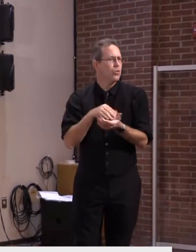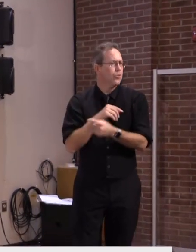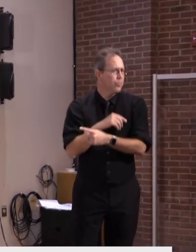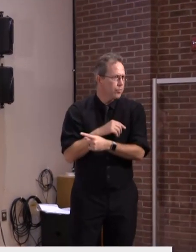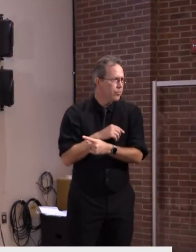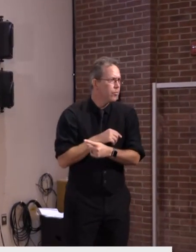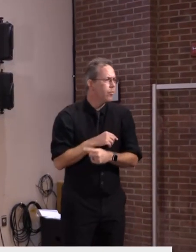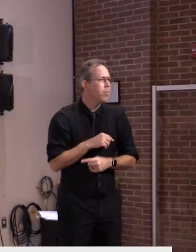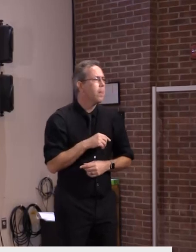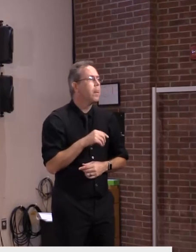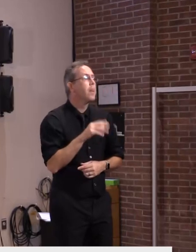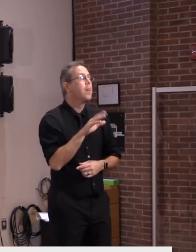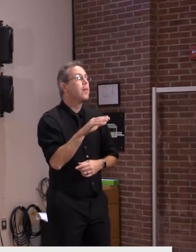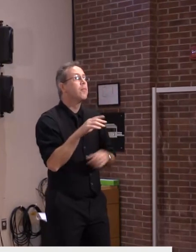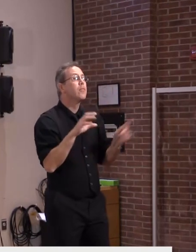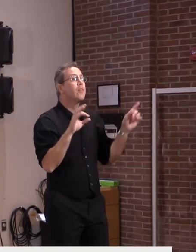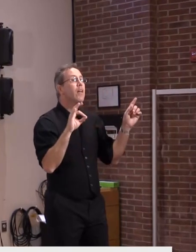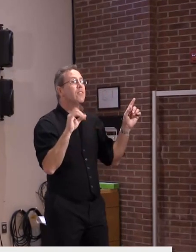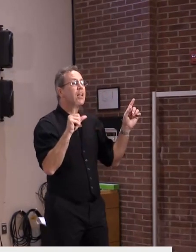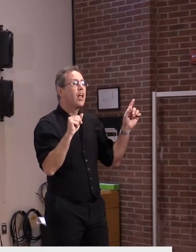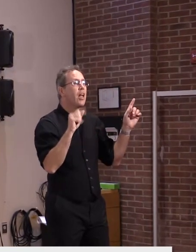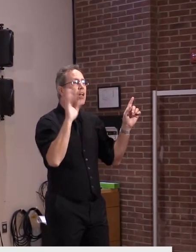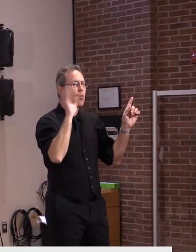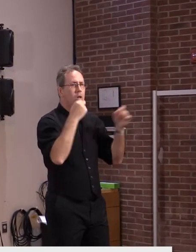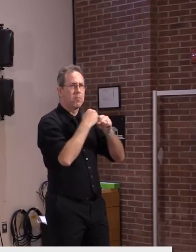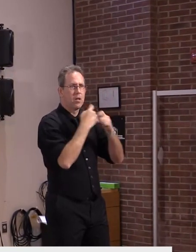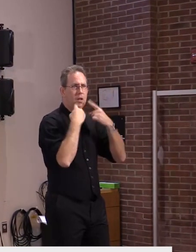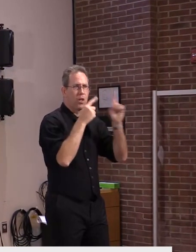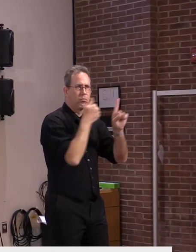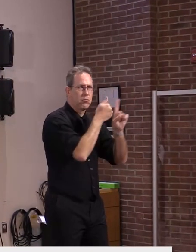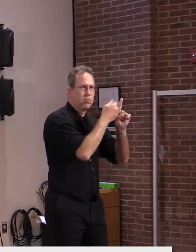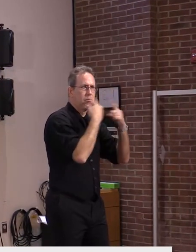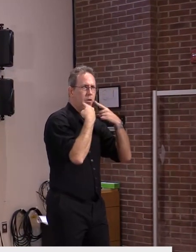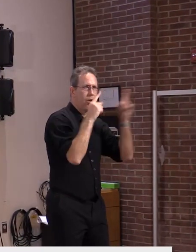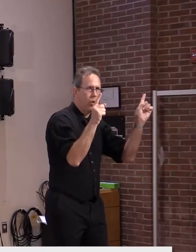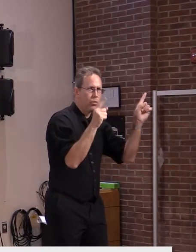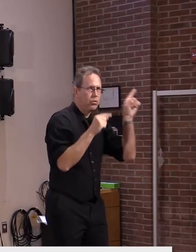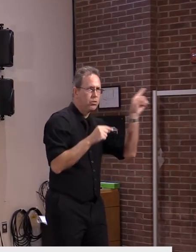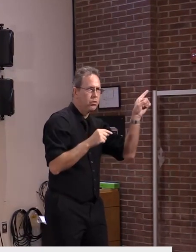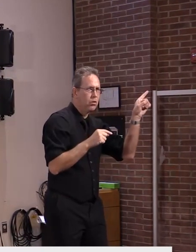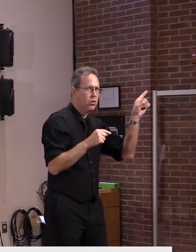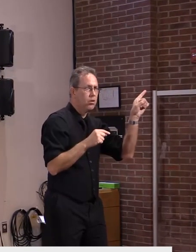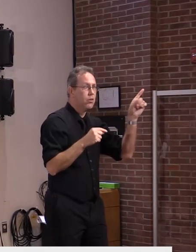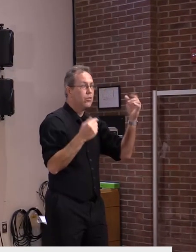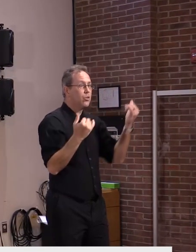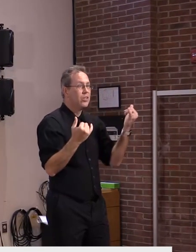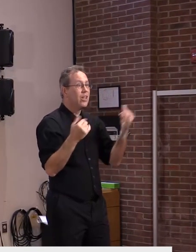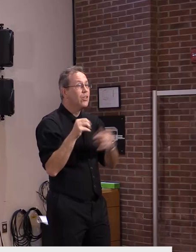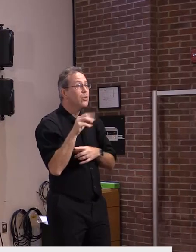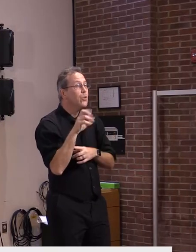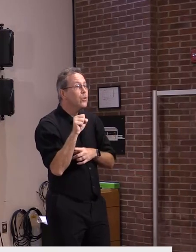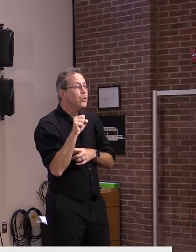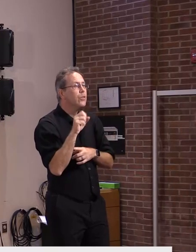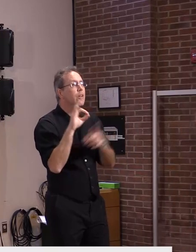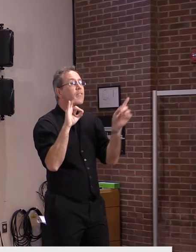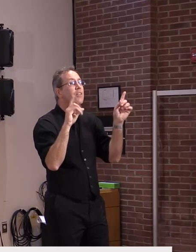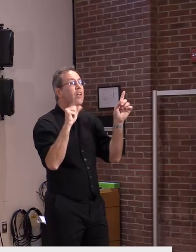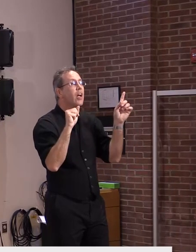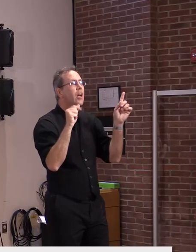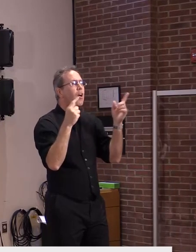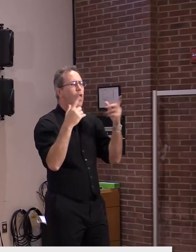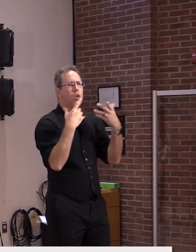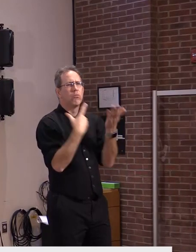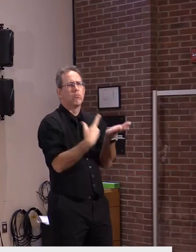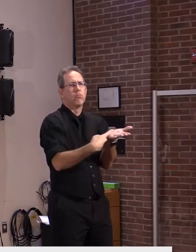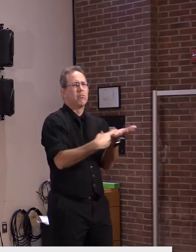FDA will still make an announcement. And in fact, today's news, they're already talking about the data that the